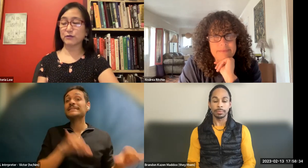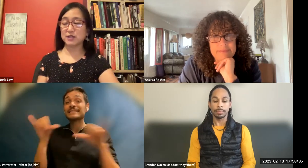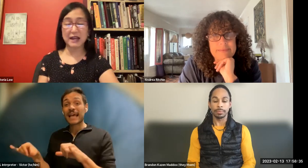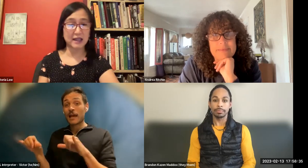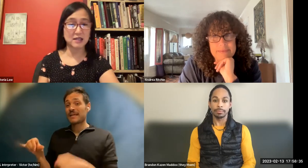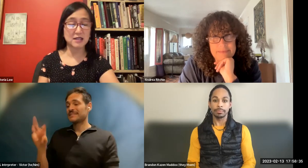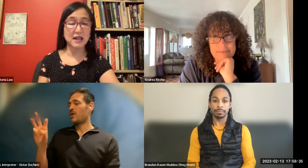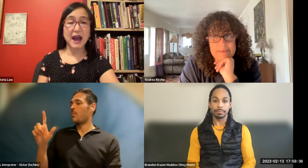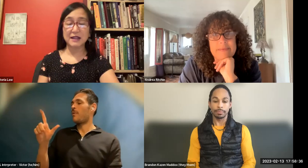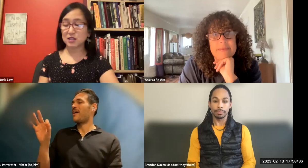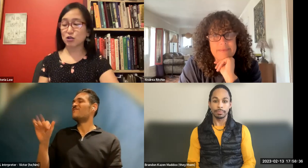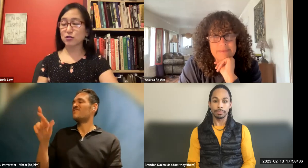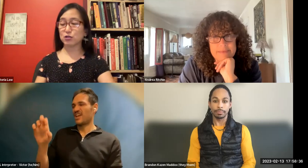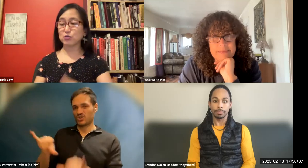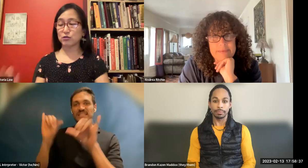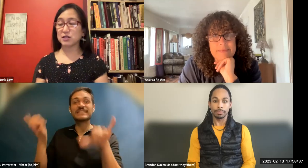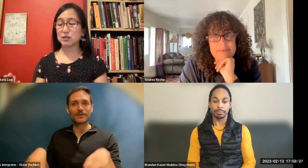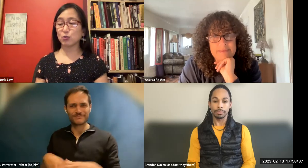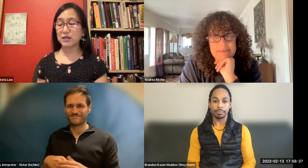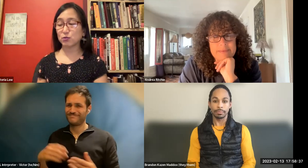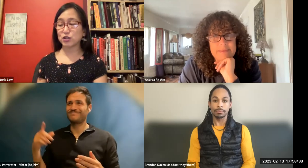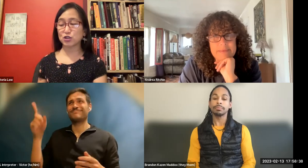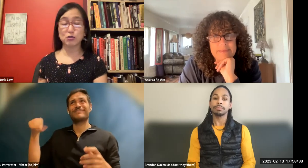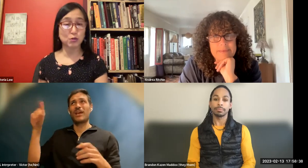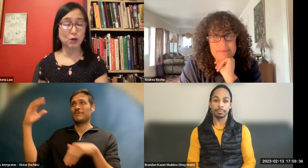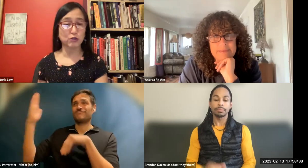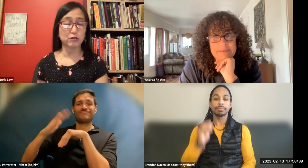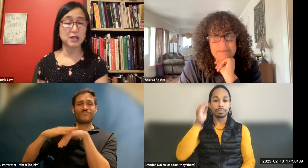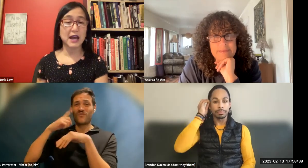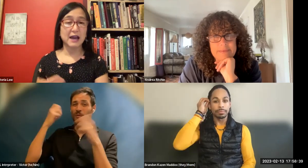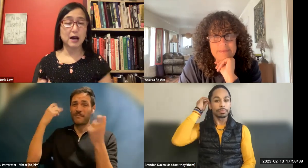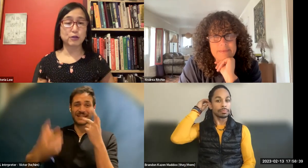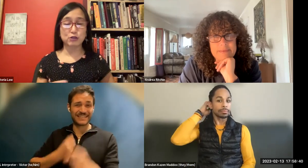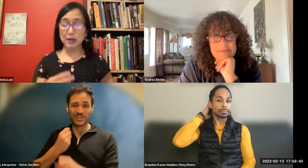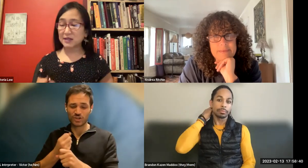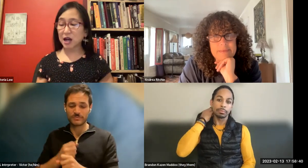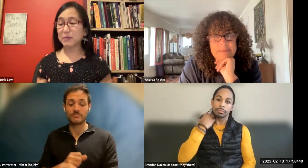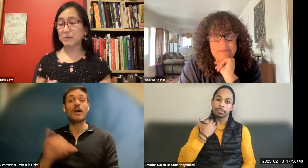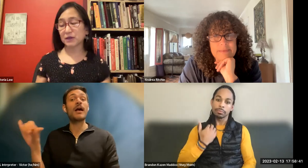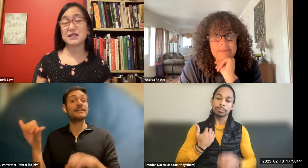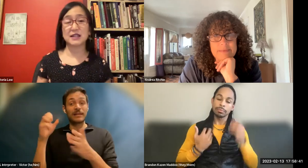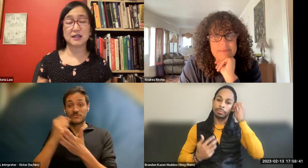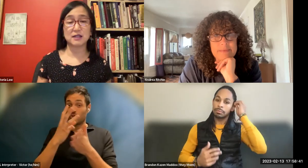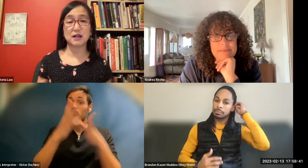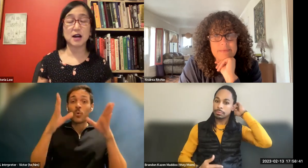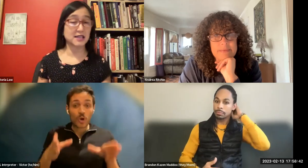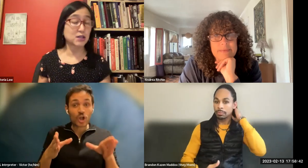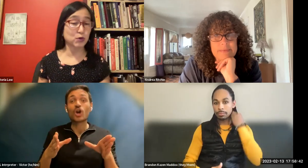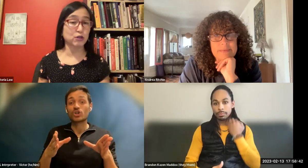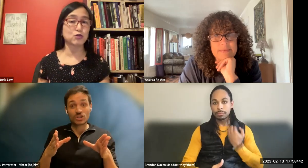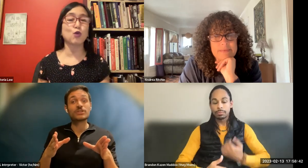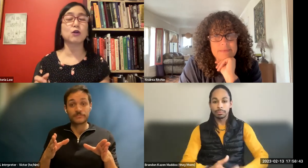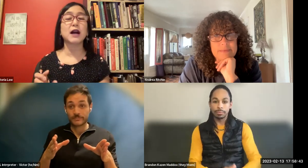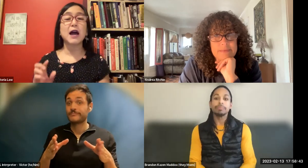warning us for decades. And this is also turned into ways in which social workers and others end up policing